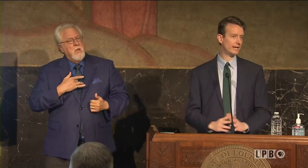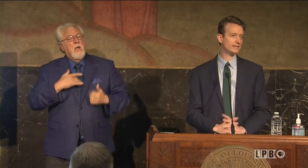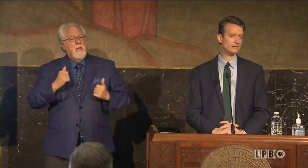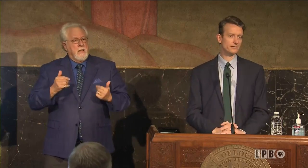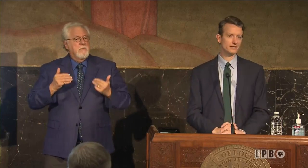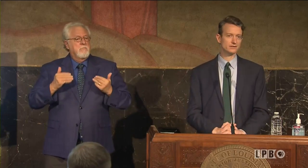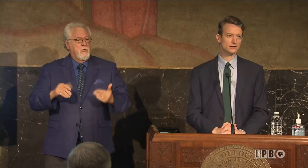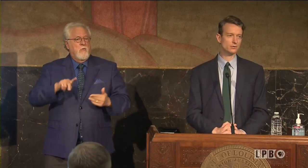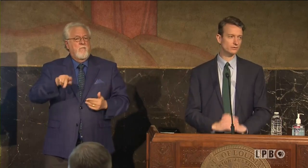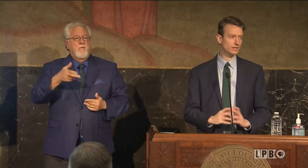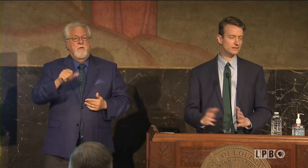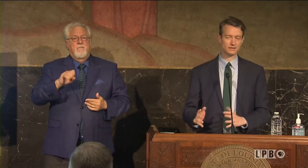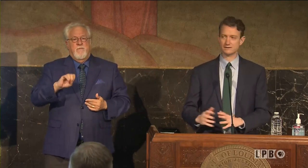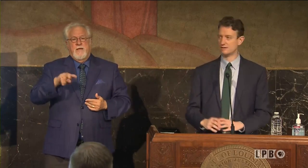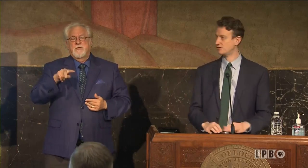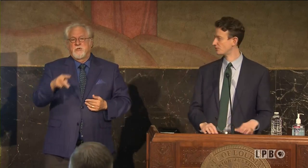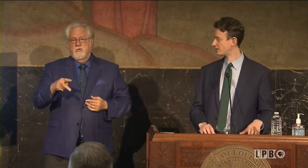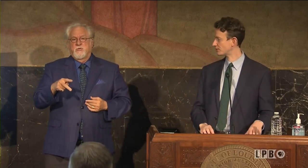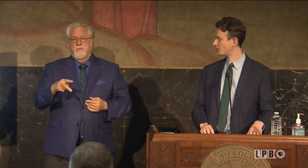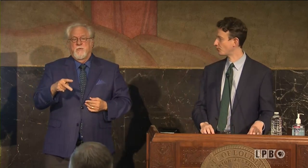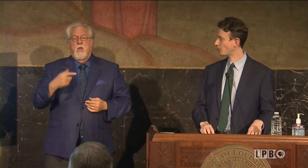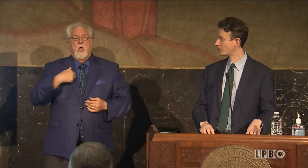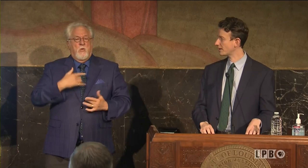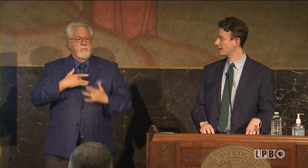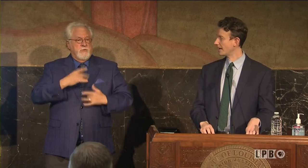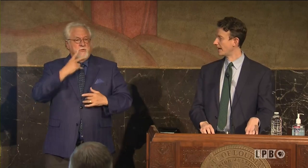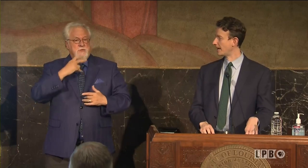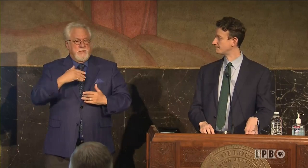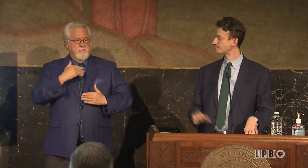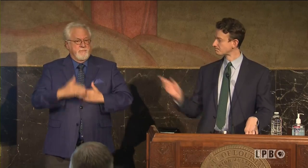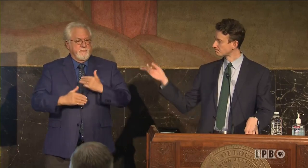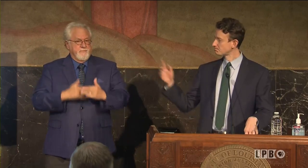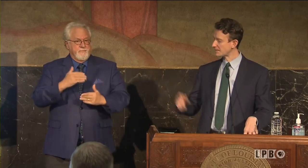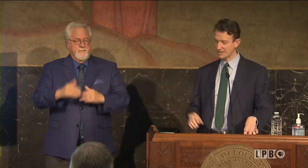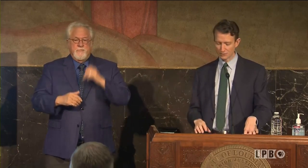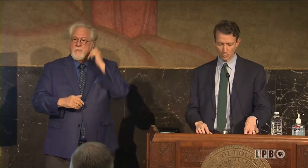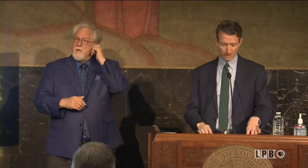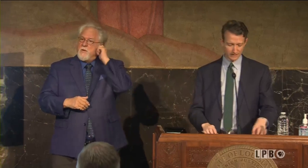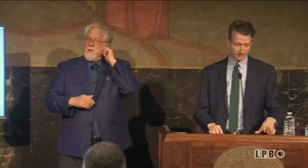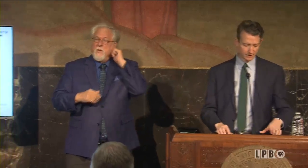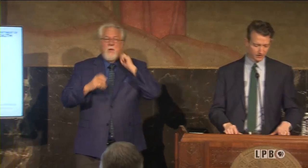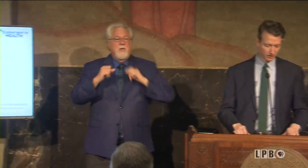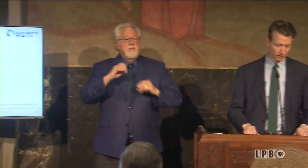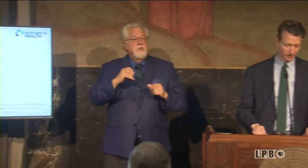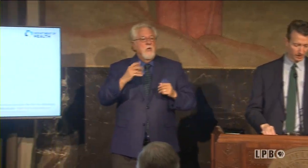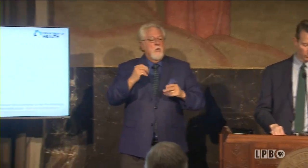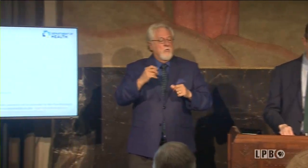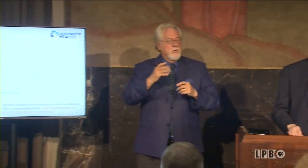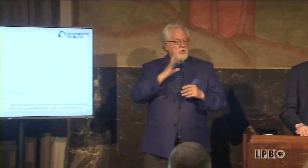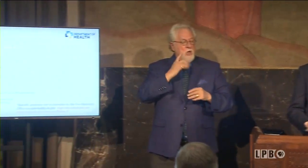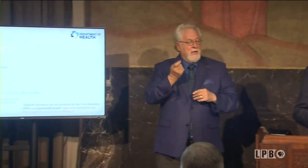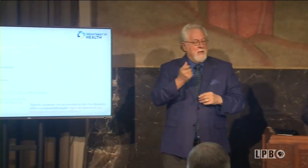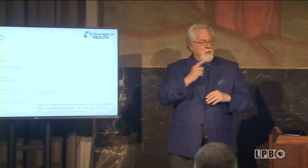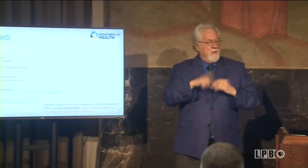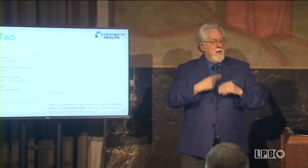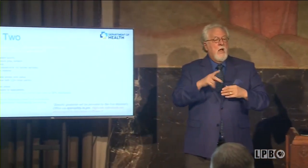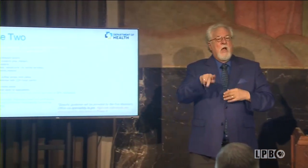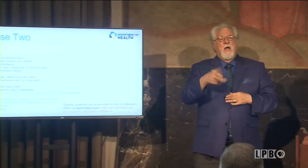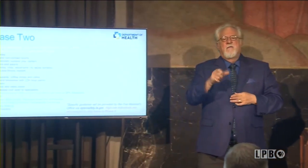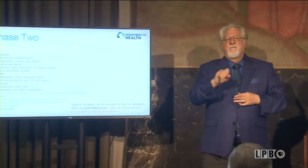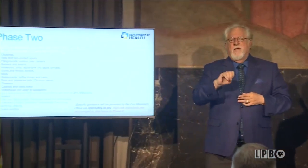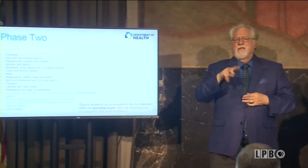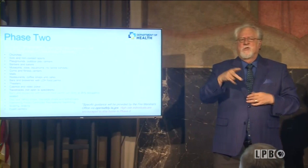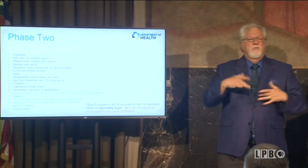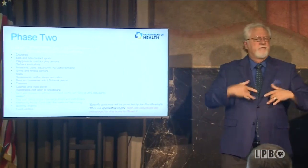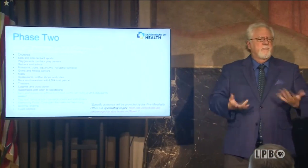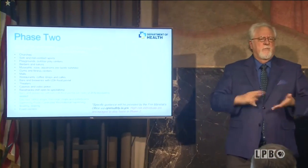move into phase 2 as we continue to see these trends go forward. And so wanted to touch a little bit on what phase 2 looks